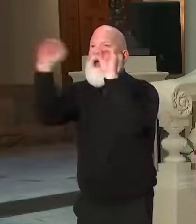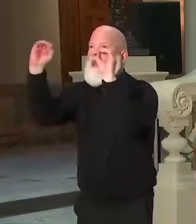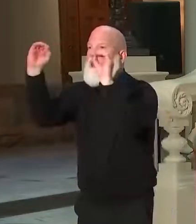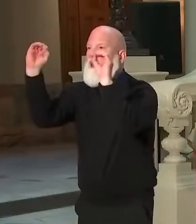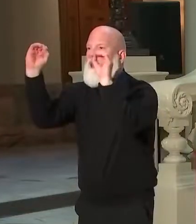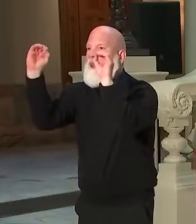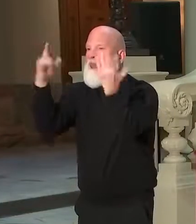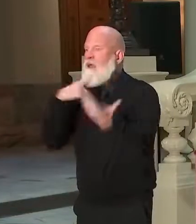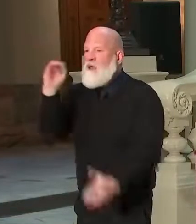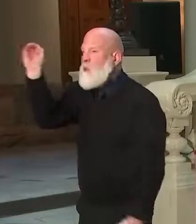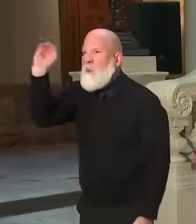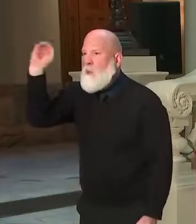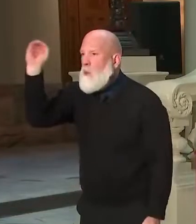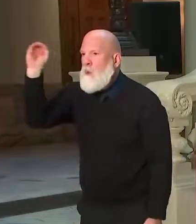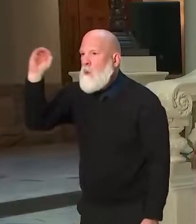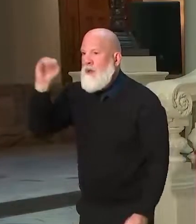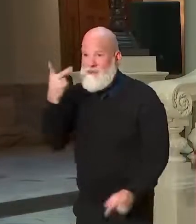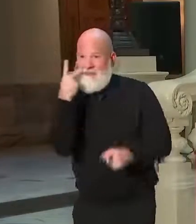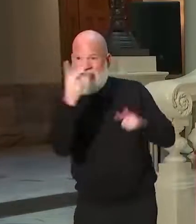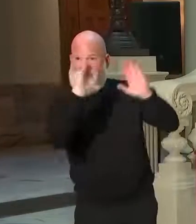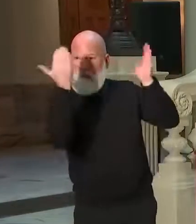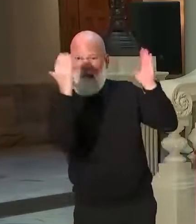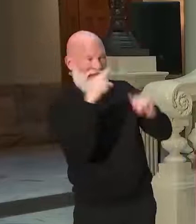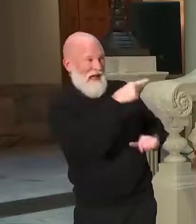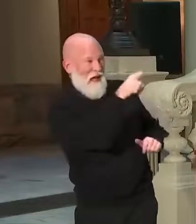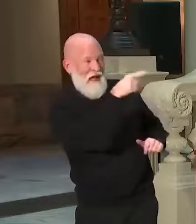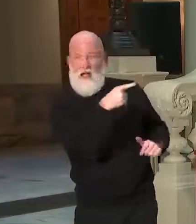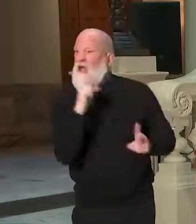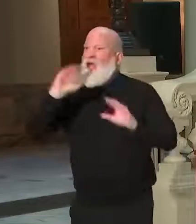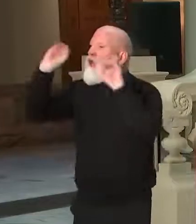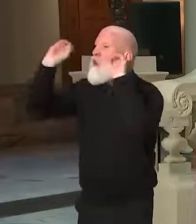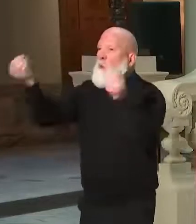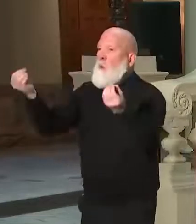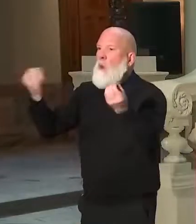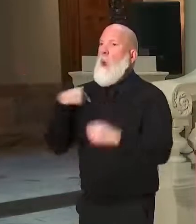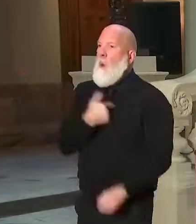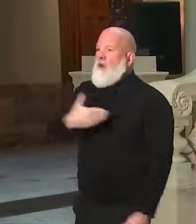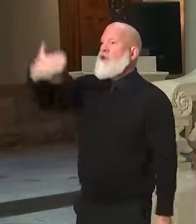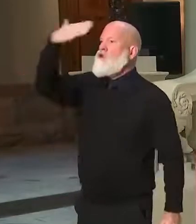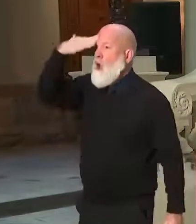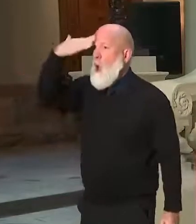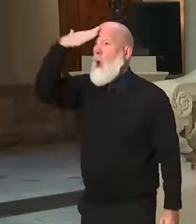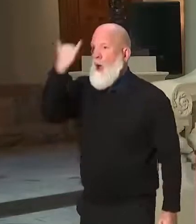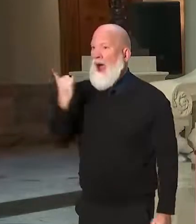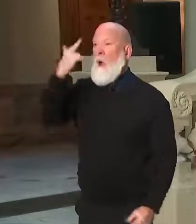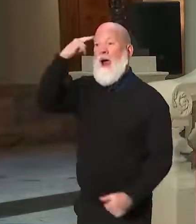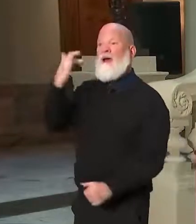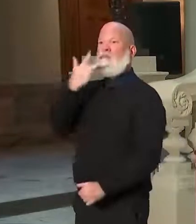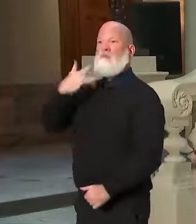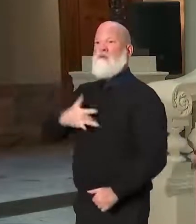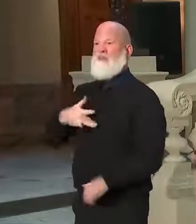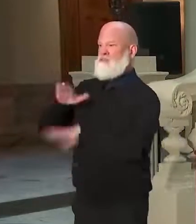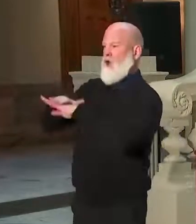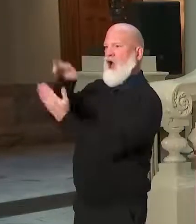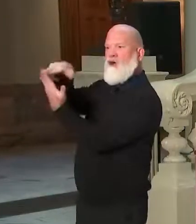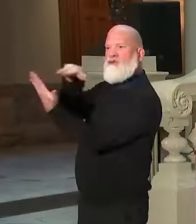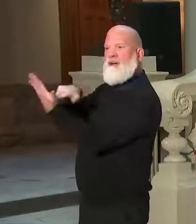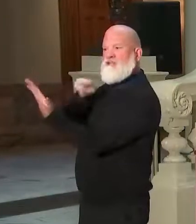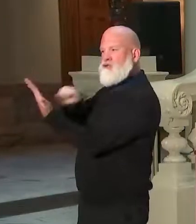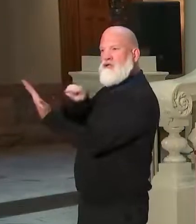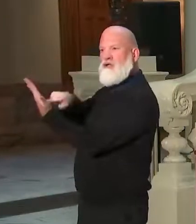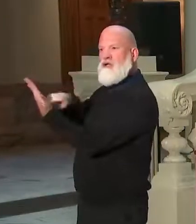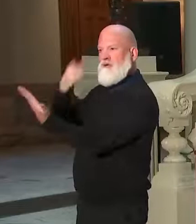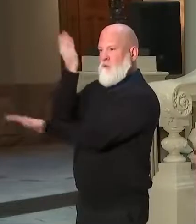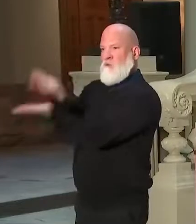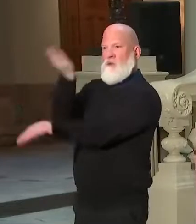0. And the reason we know that is because the dates are on the voter registration. There are 4 cases, 4 where